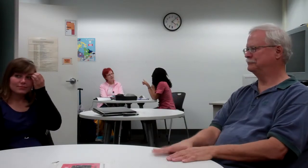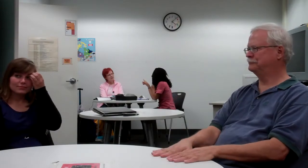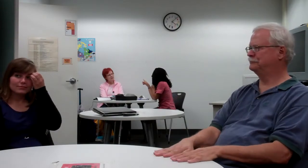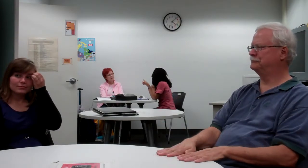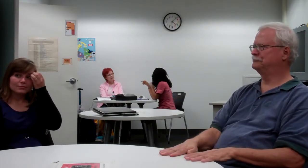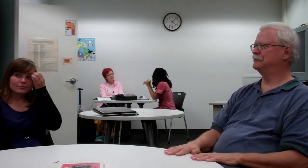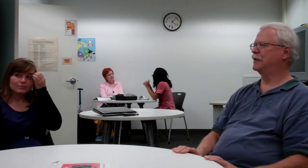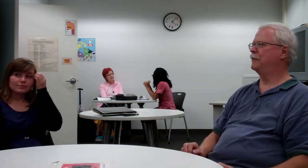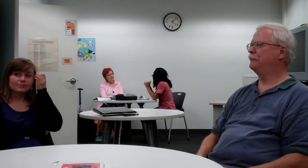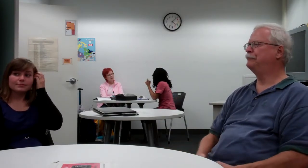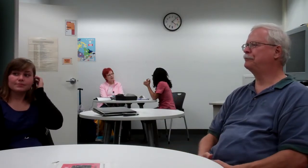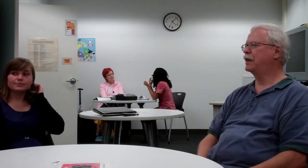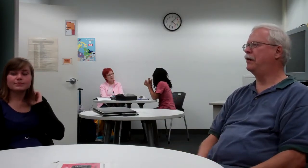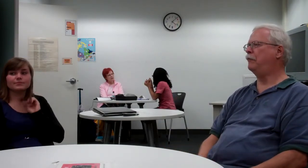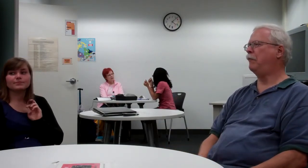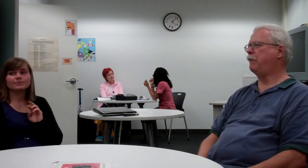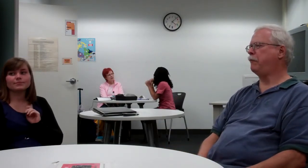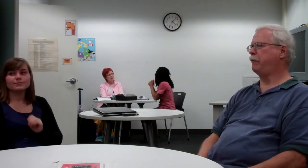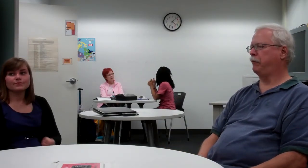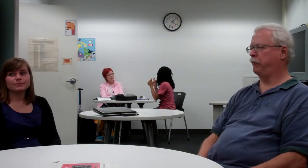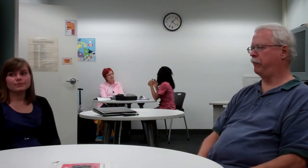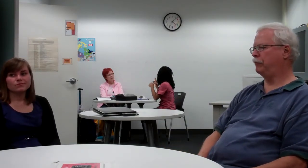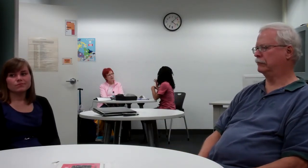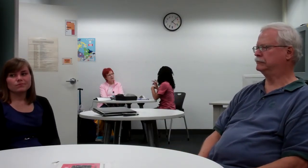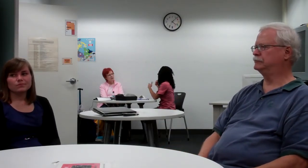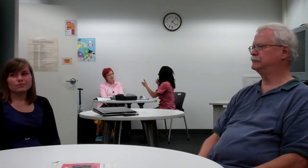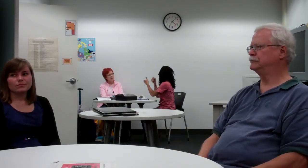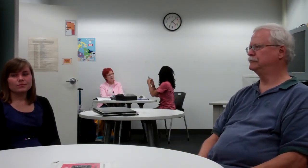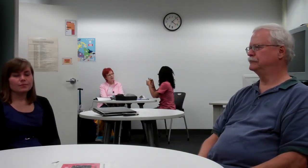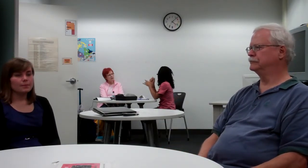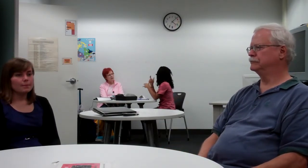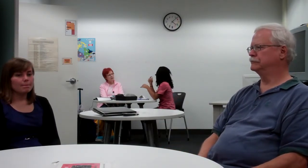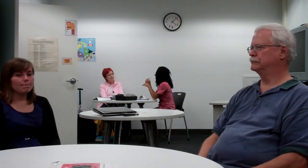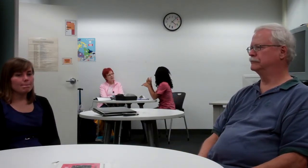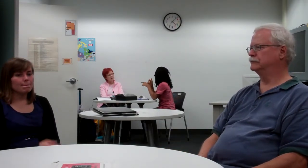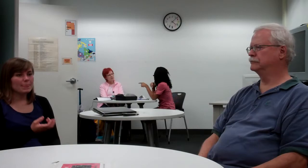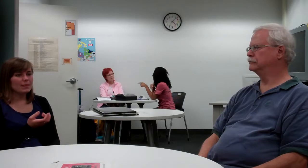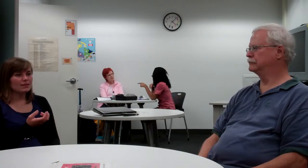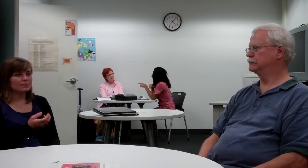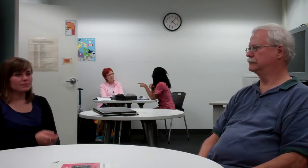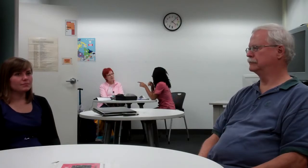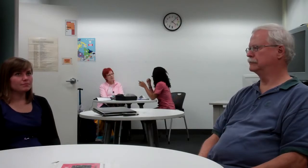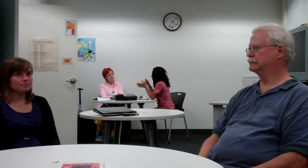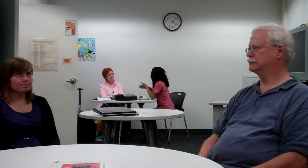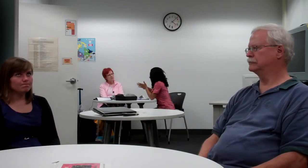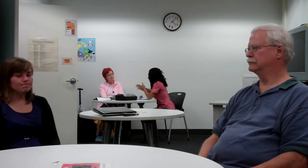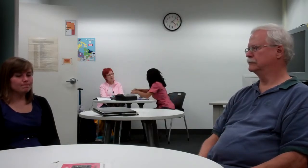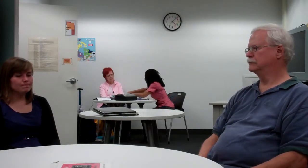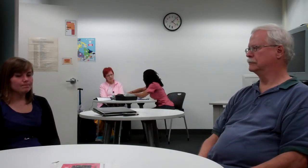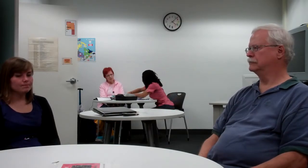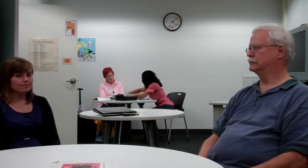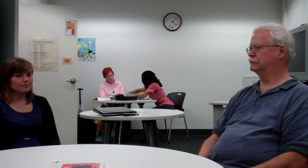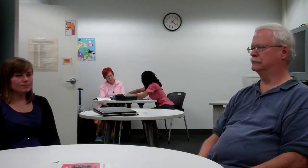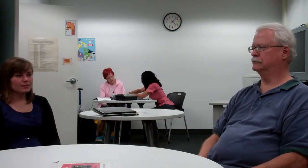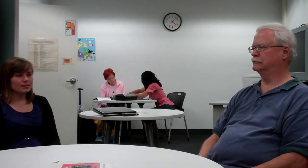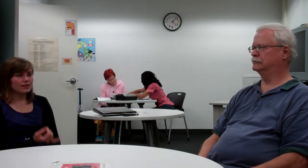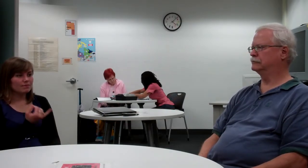a shame there's no way to keep them accountable for what